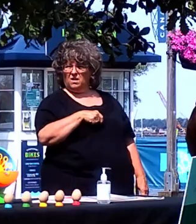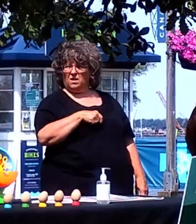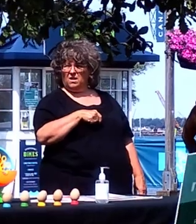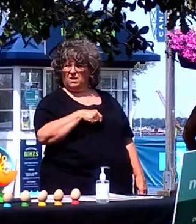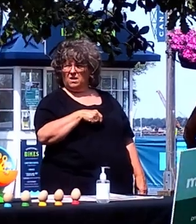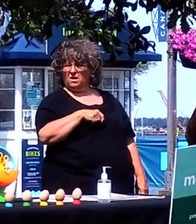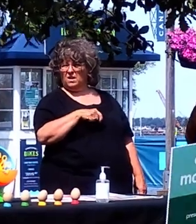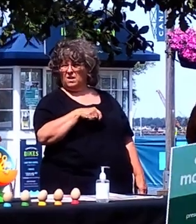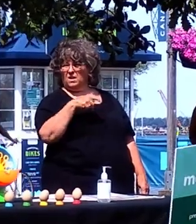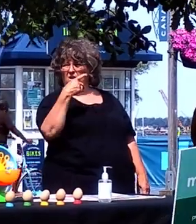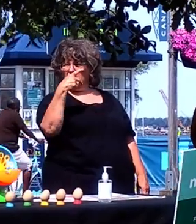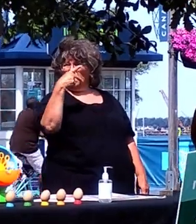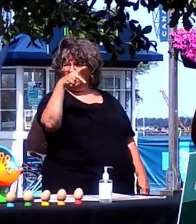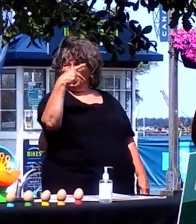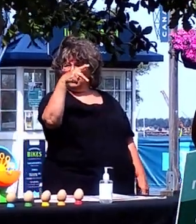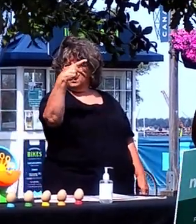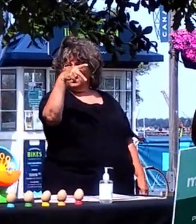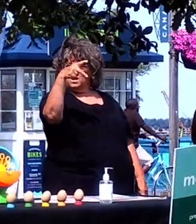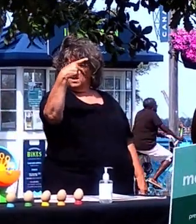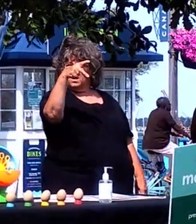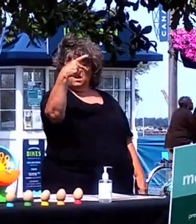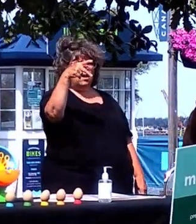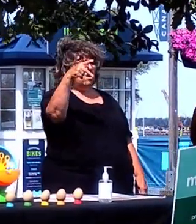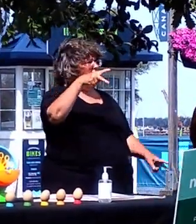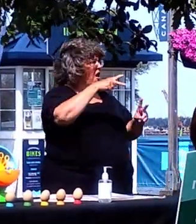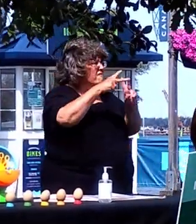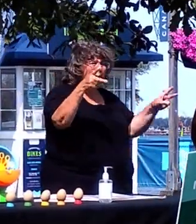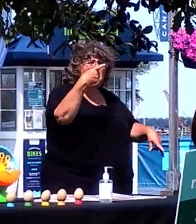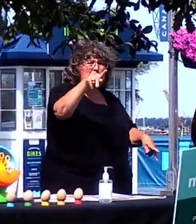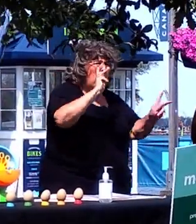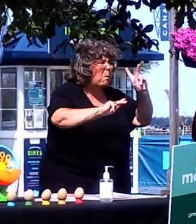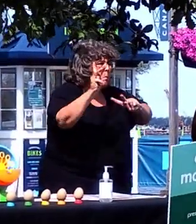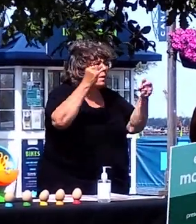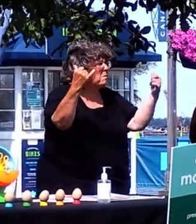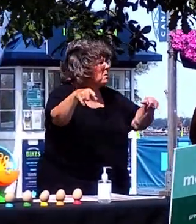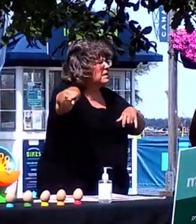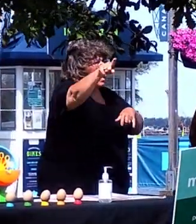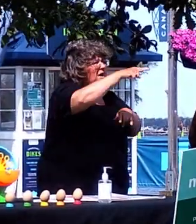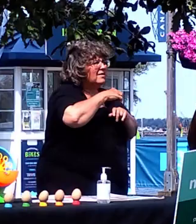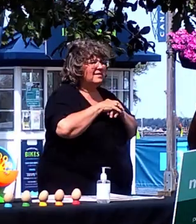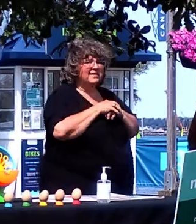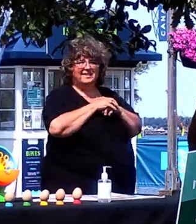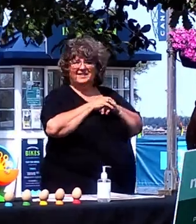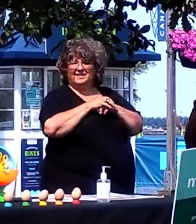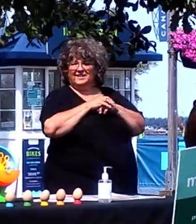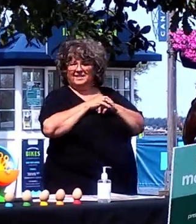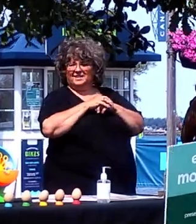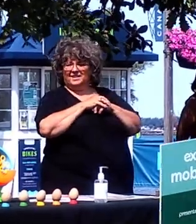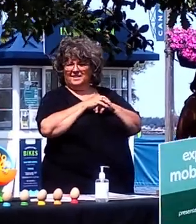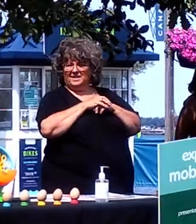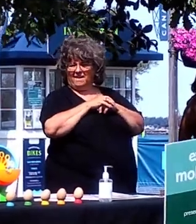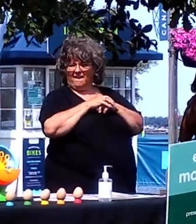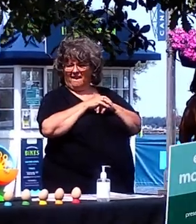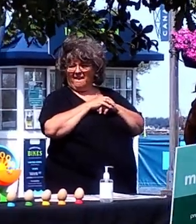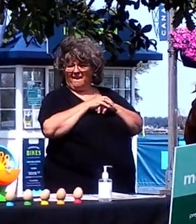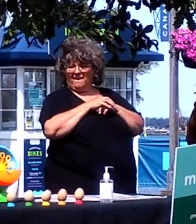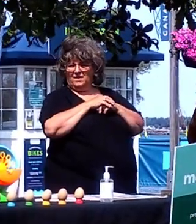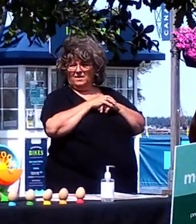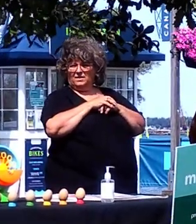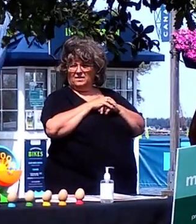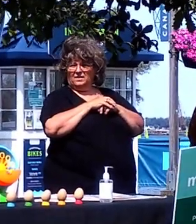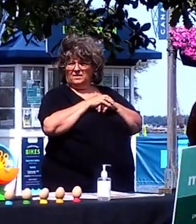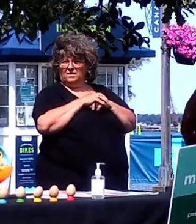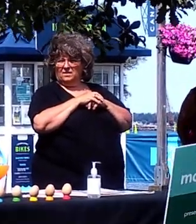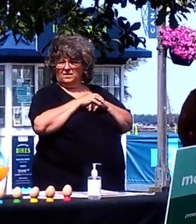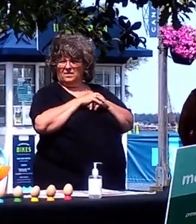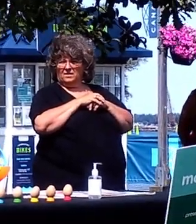Purple. I like this one a lot. Very purple. You guys look so purpley from here. Let me see. We did red and yellow,